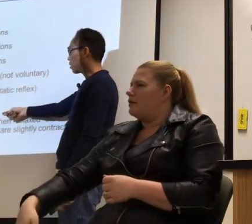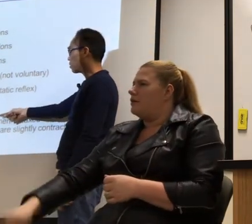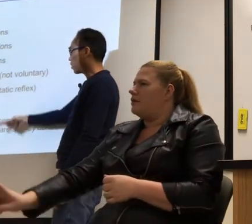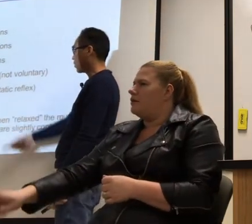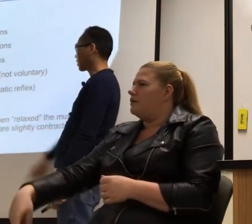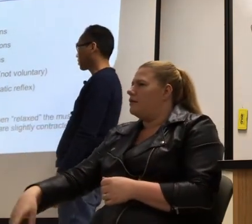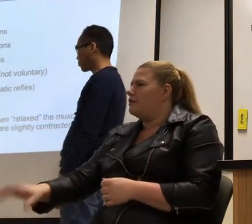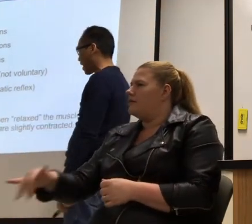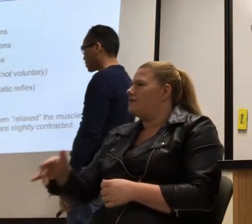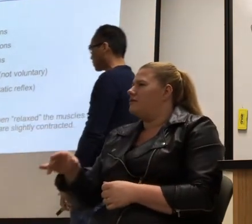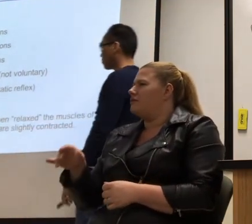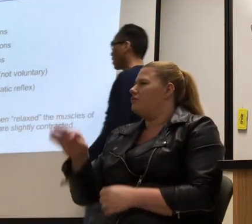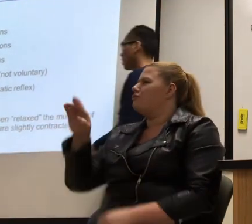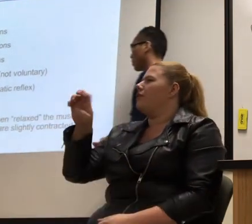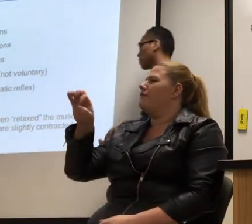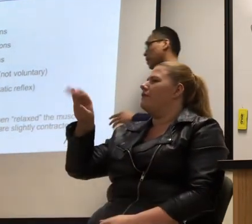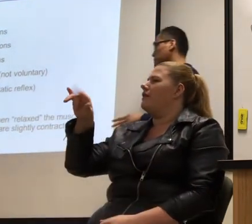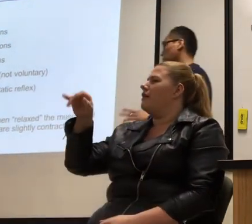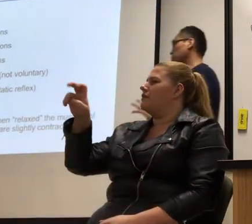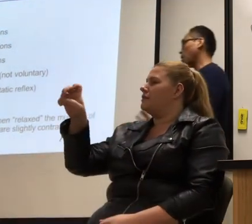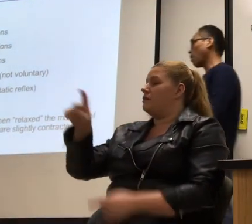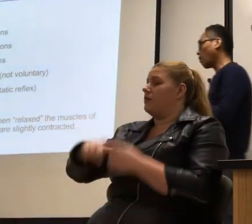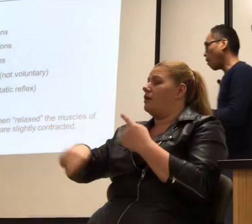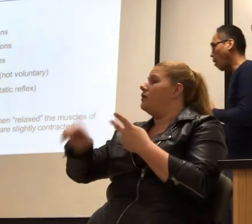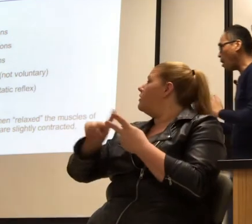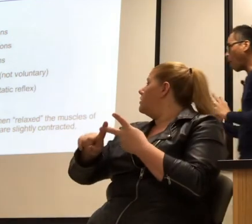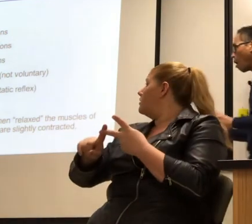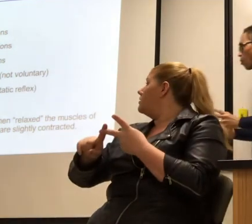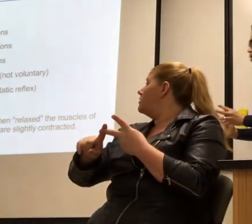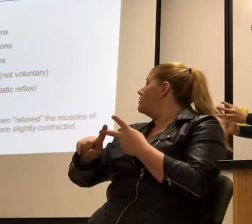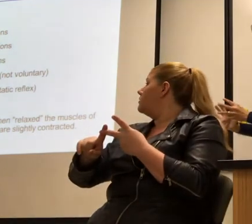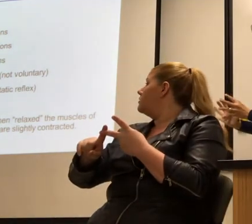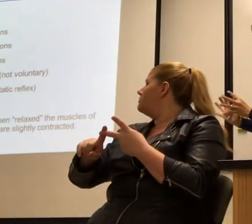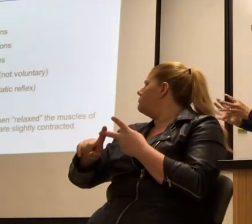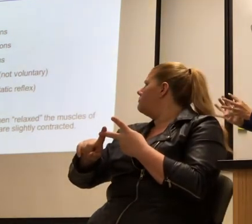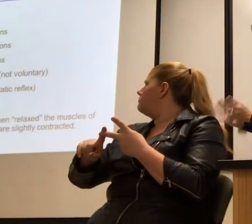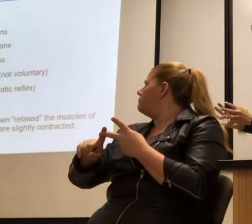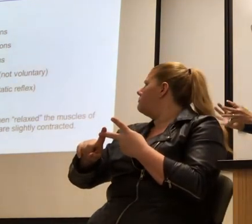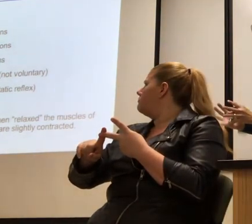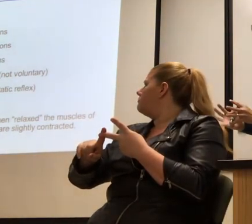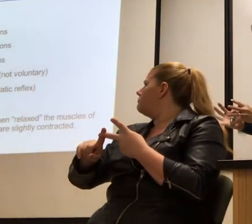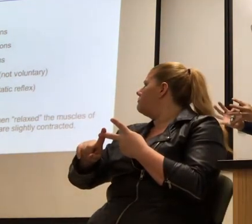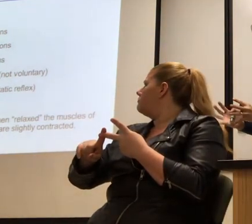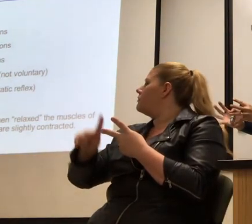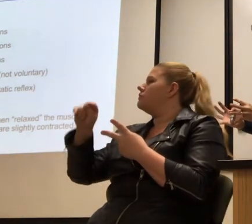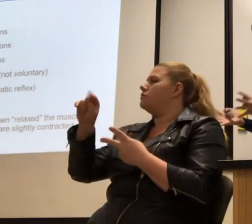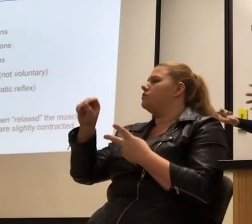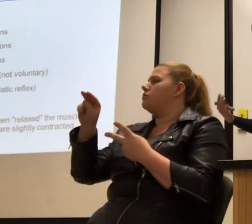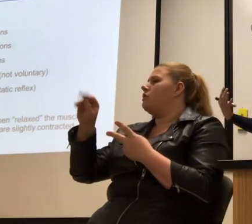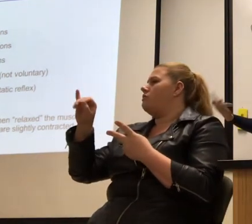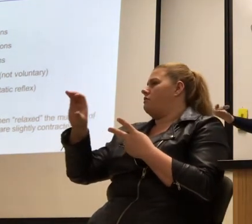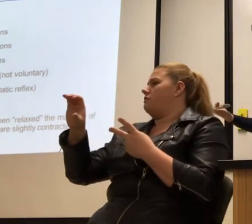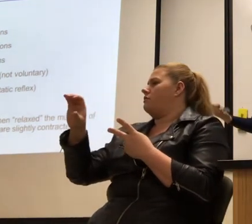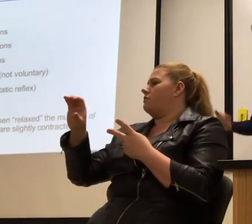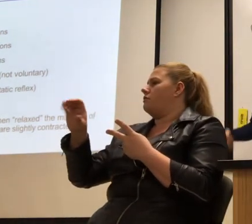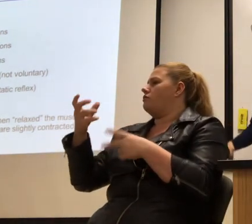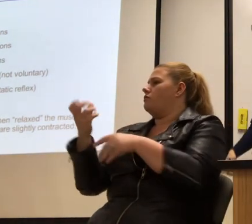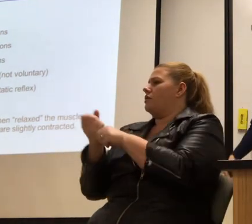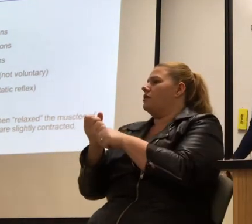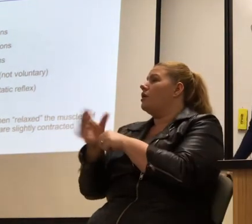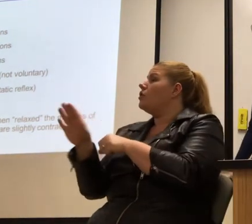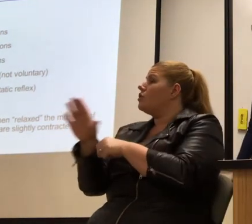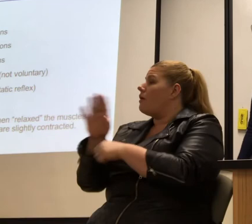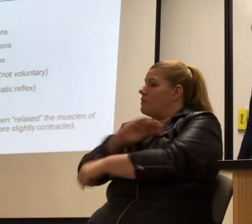also what we call tonic contraction. Your muscles are always under a state of contraction. Even if you're sitting,